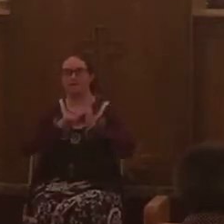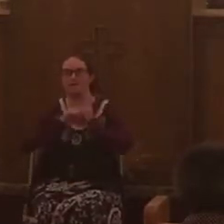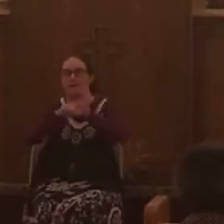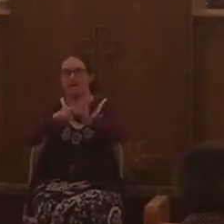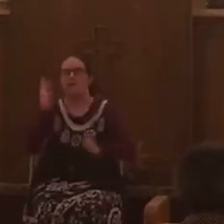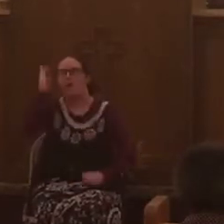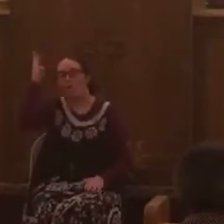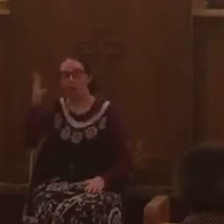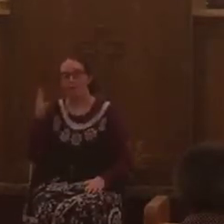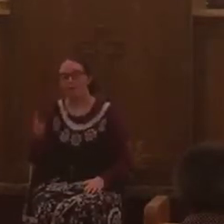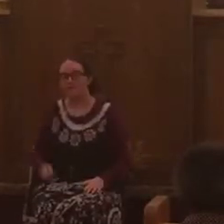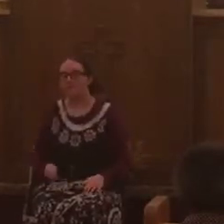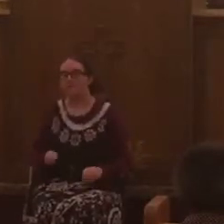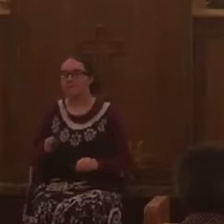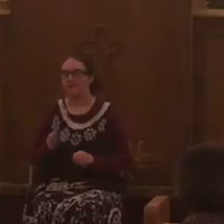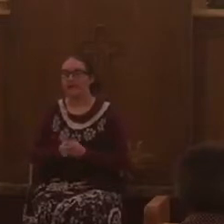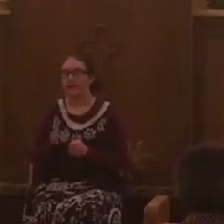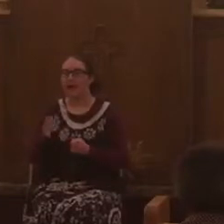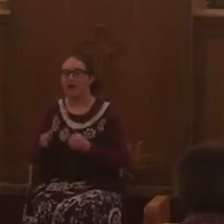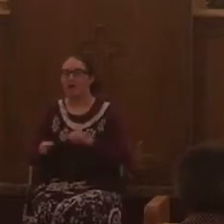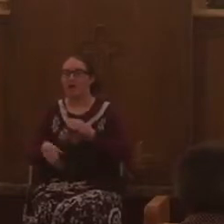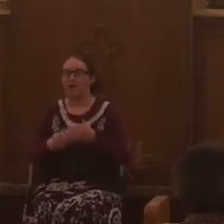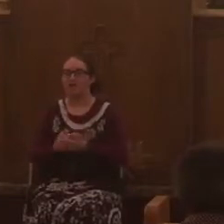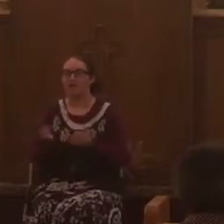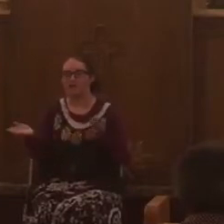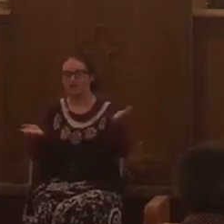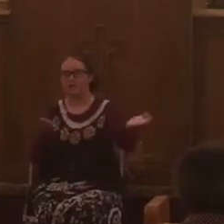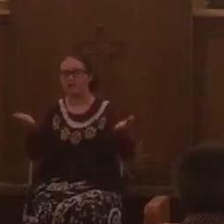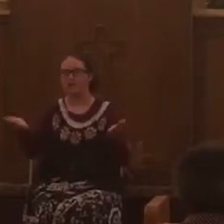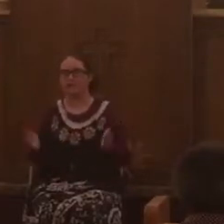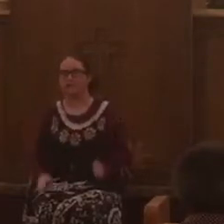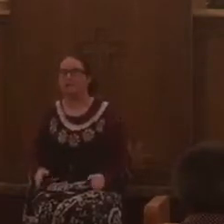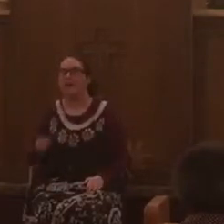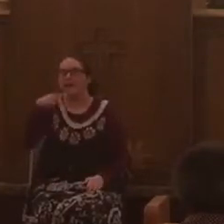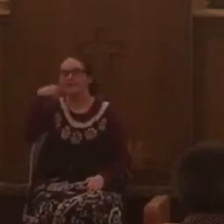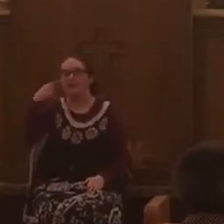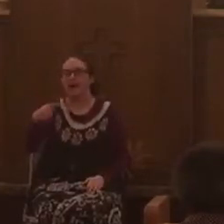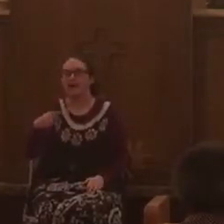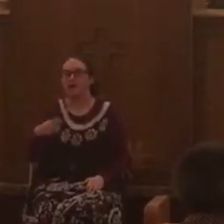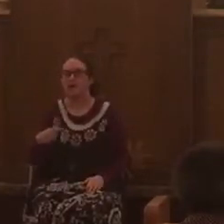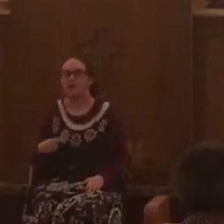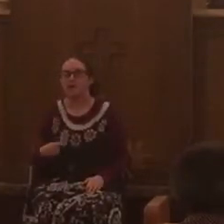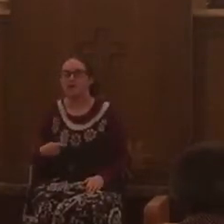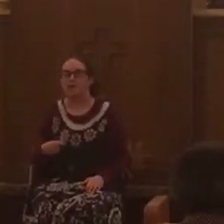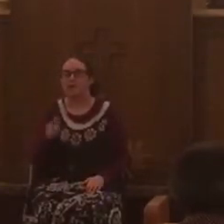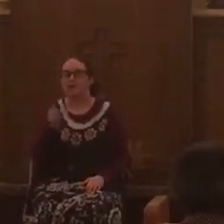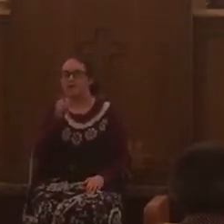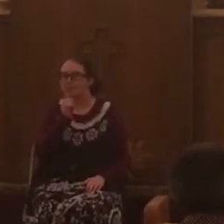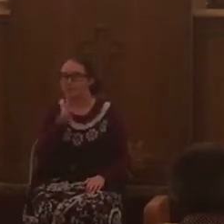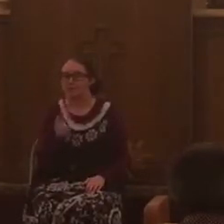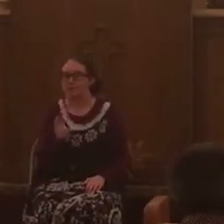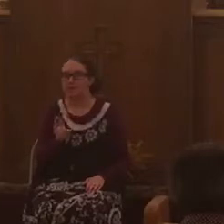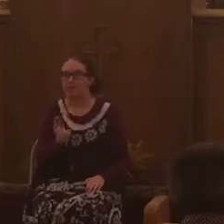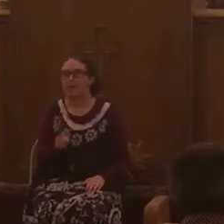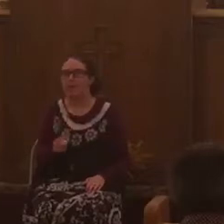on a Thursday night. We had Thursday night service, and it was nothing on a Thursday night for somebody to get healed of cancer right there in the service. Amen.